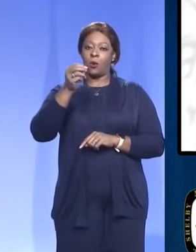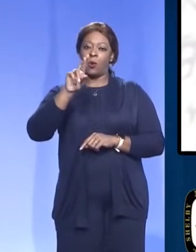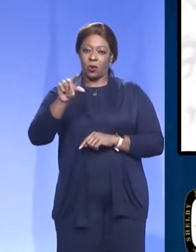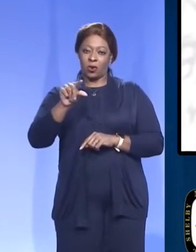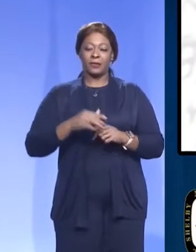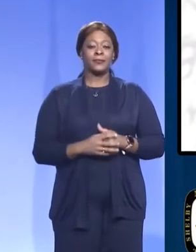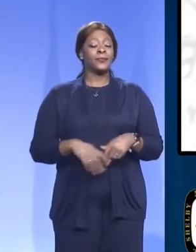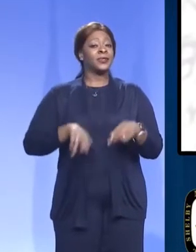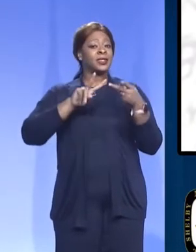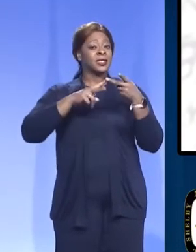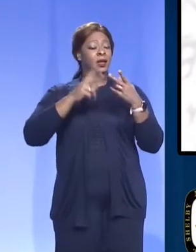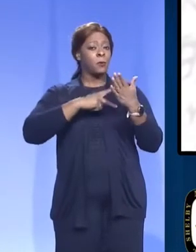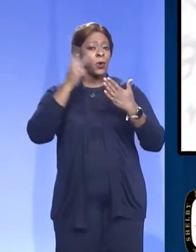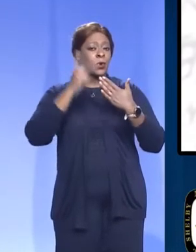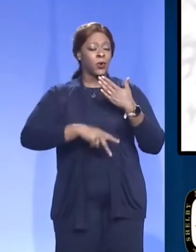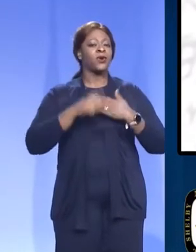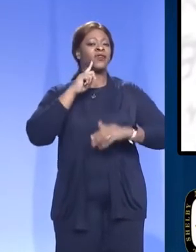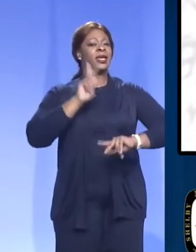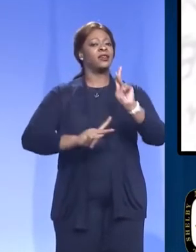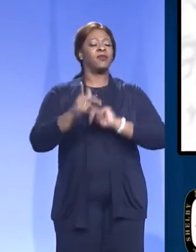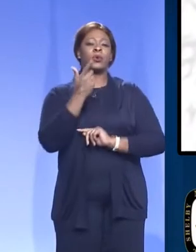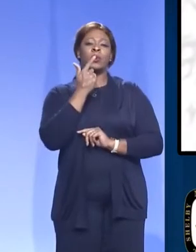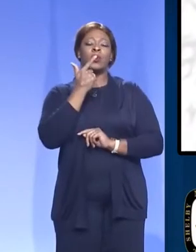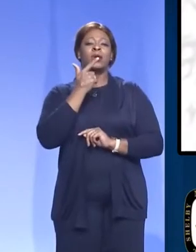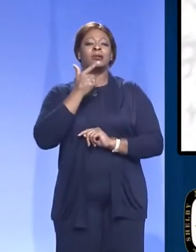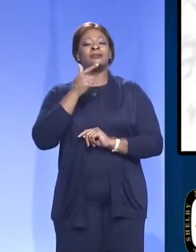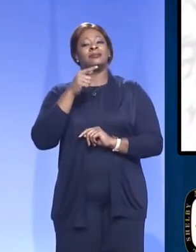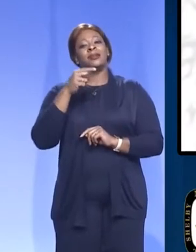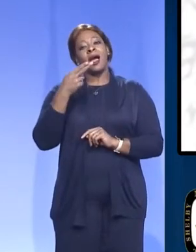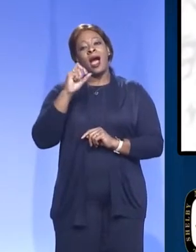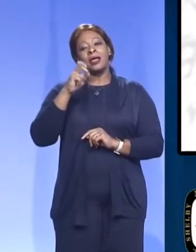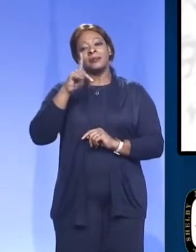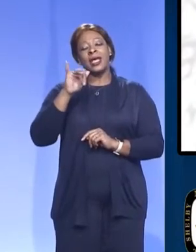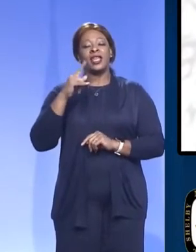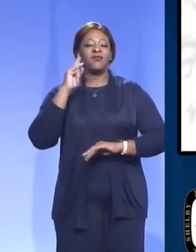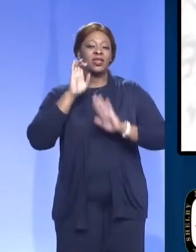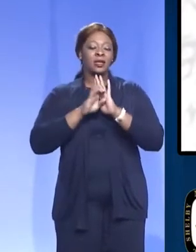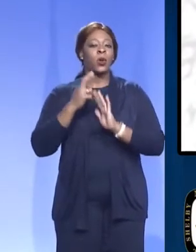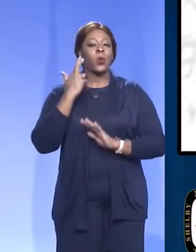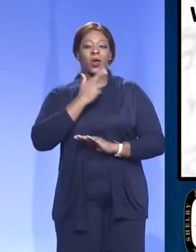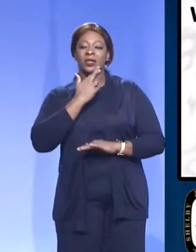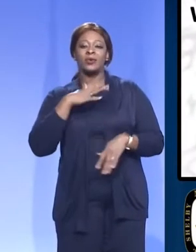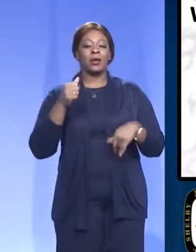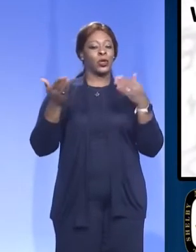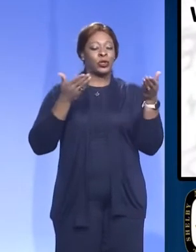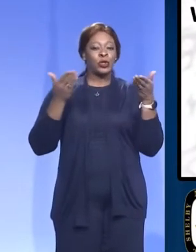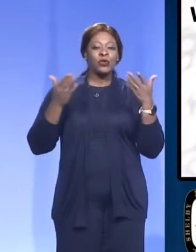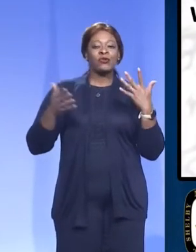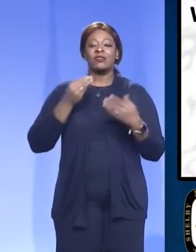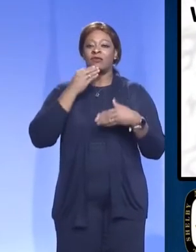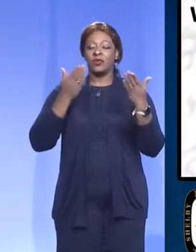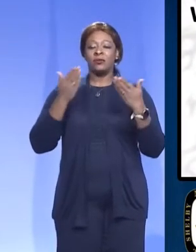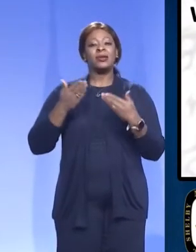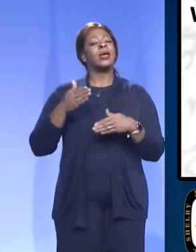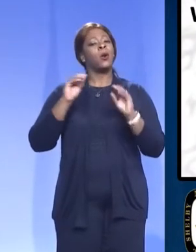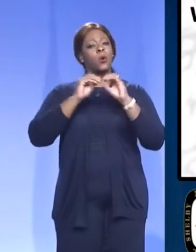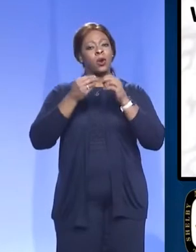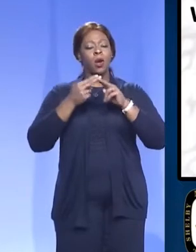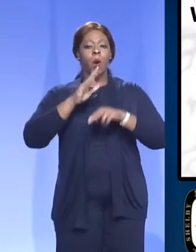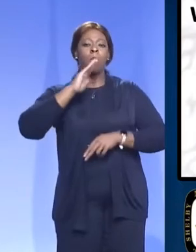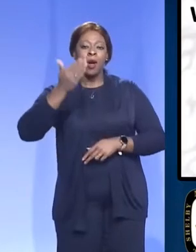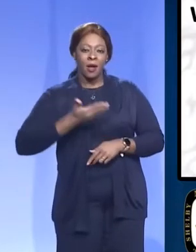The second program is for individuals who are in our hospitality industry. There's an organization called Welcome to Memphis, who's an